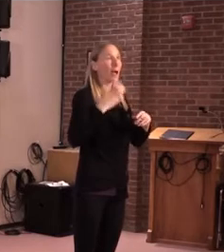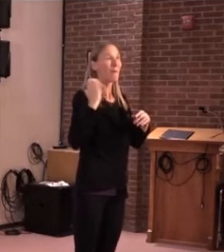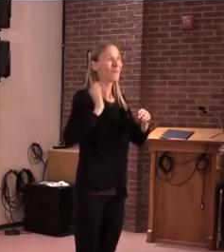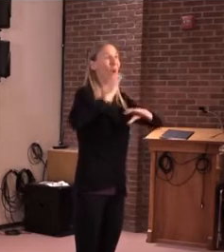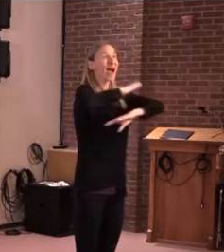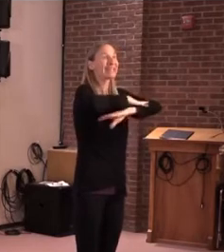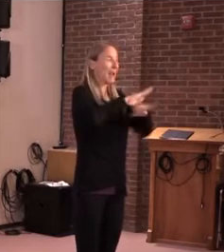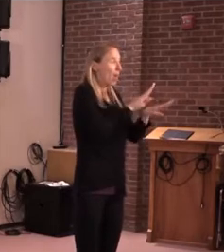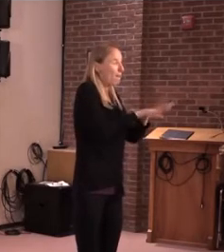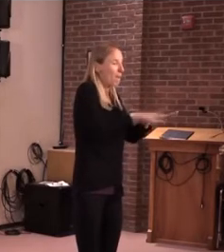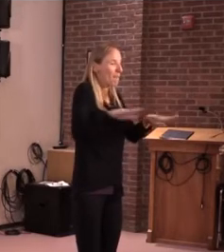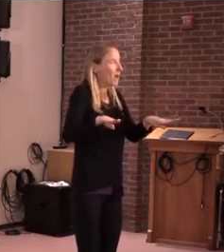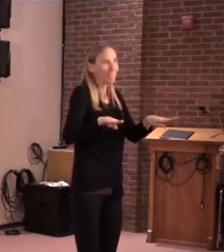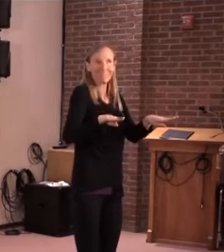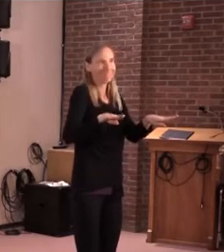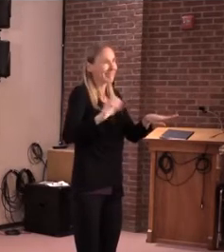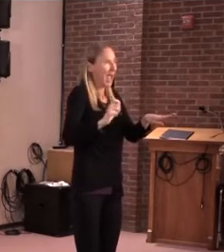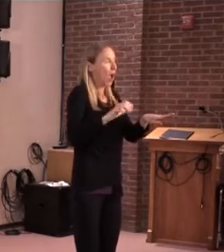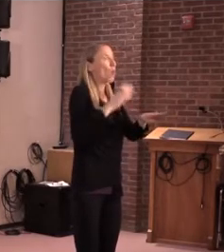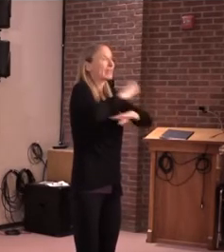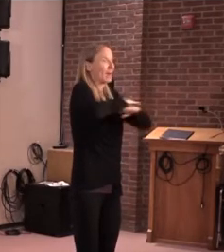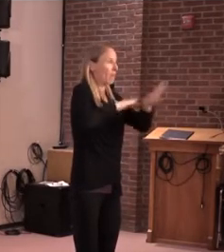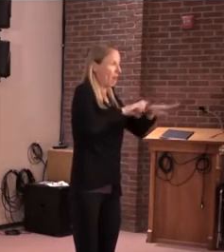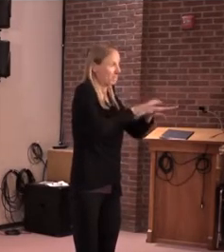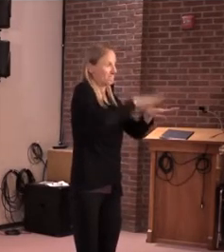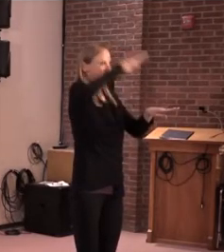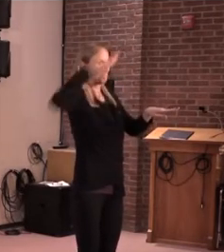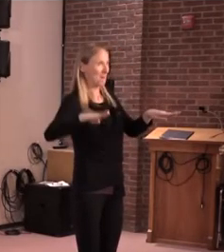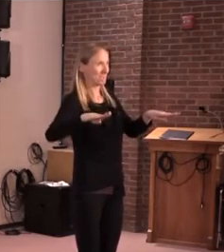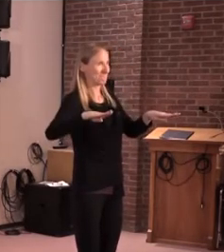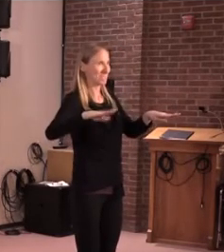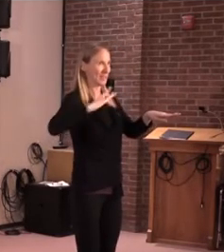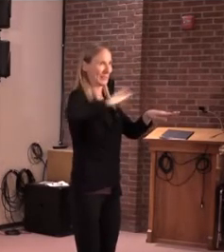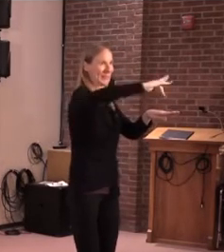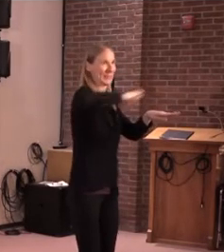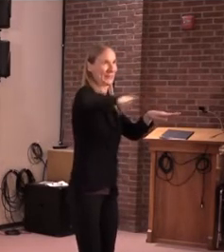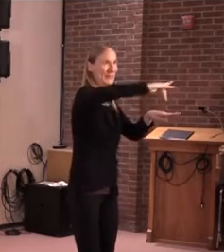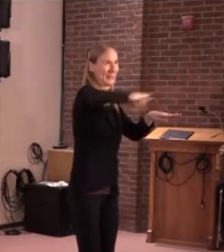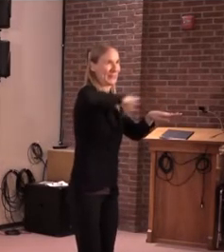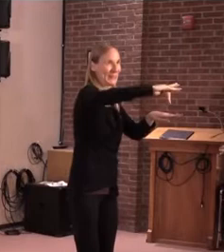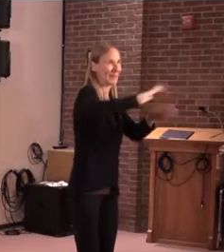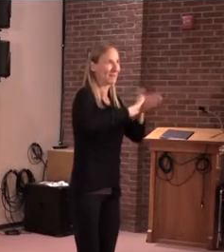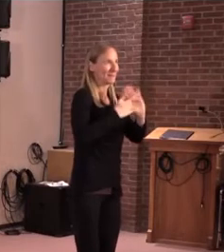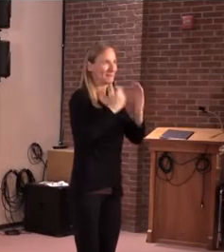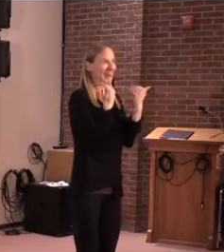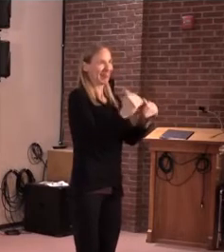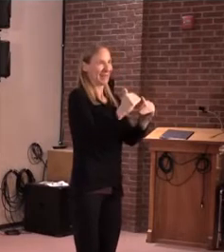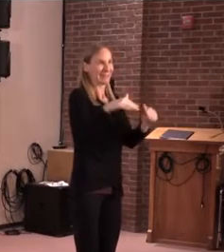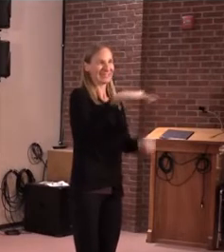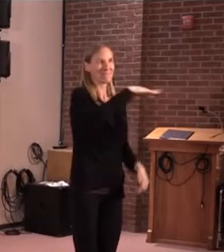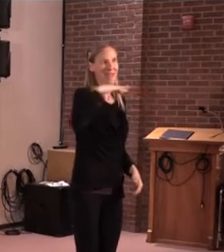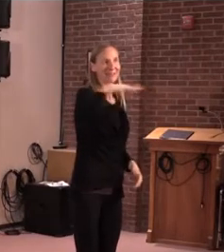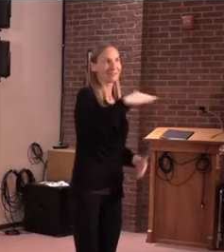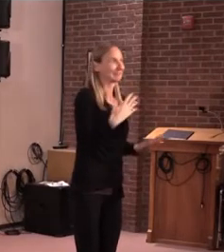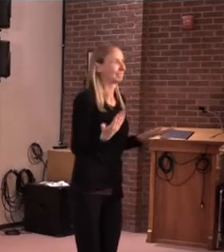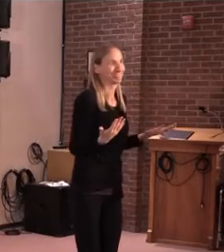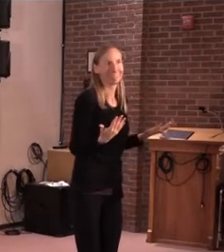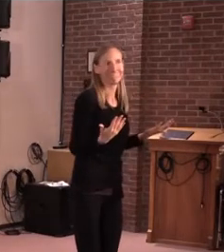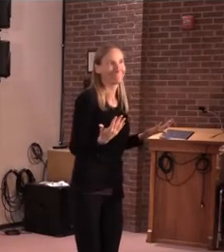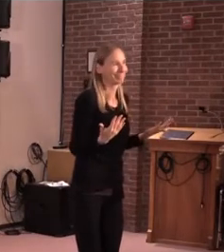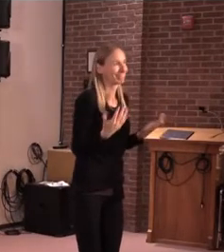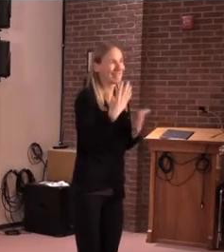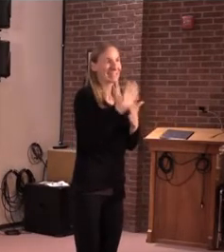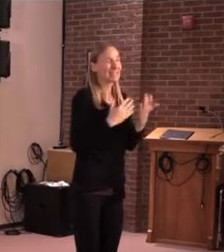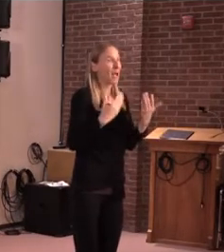expense. Some of the areas are challenged with how much room they have to vendors. Some vendors may not be comfortable coming